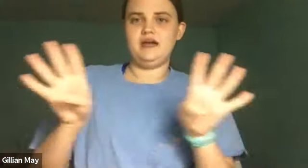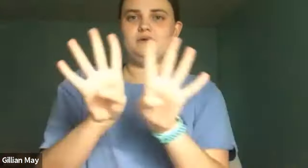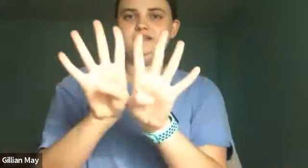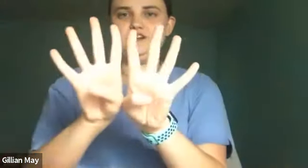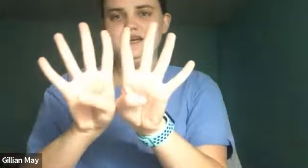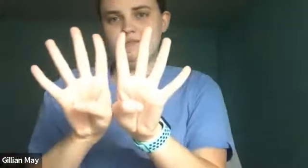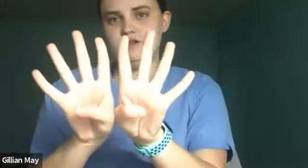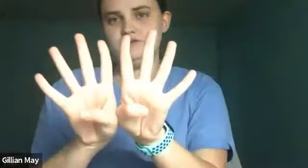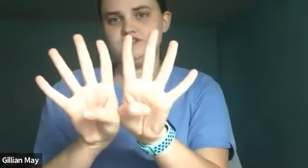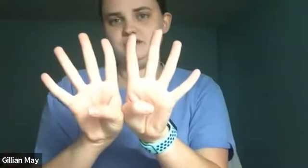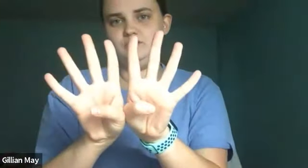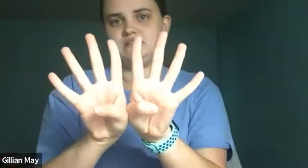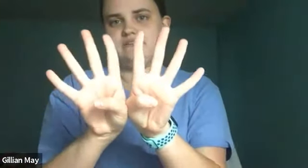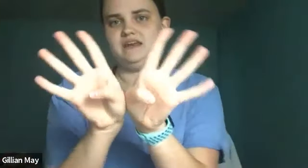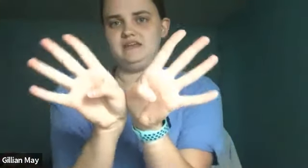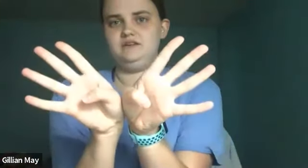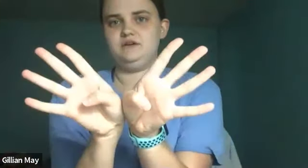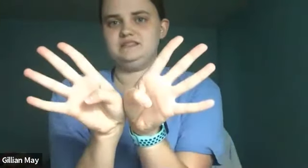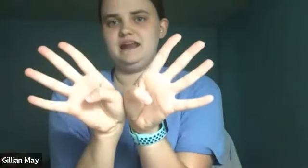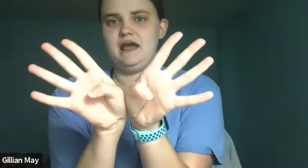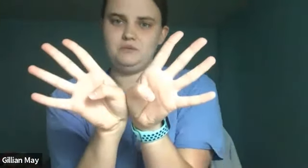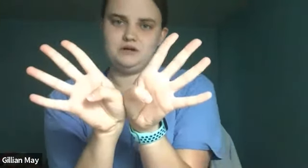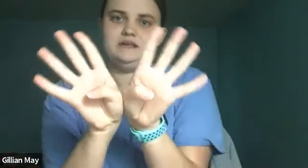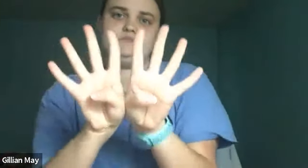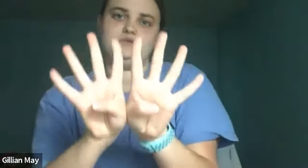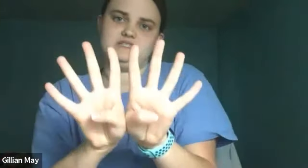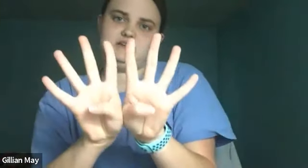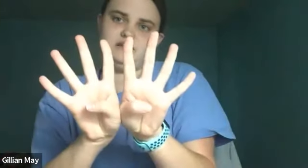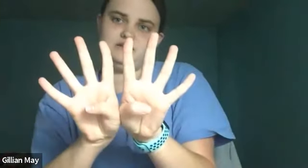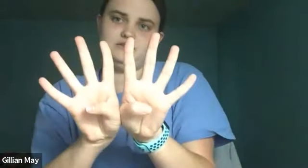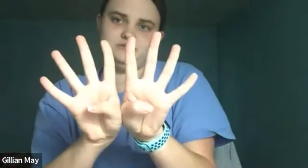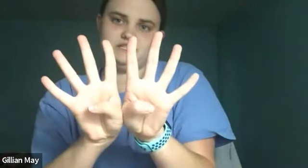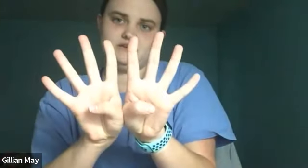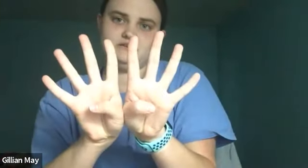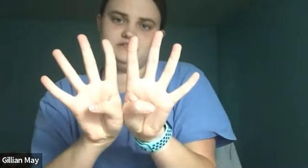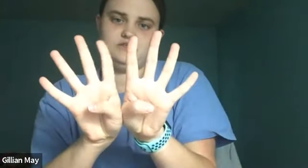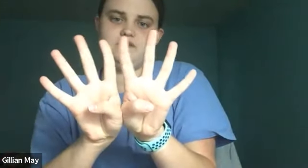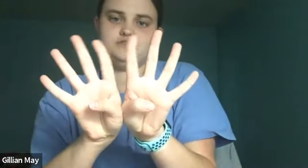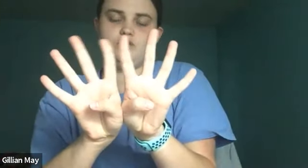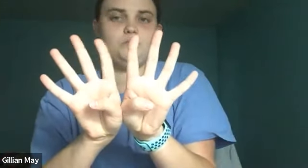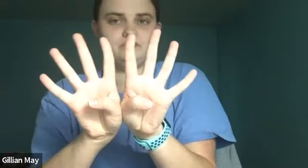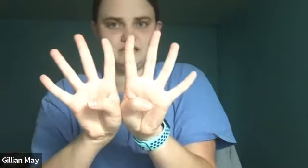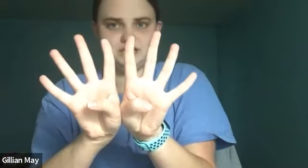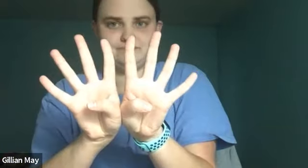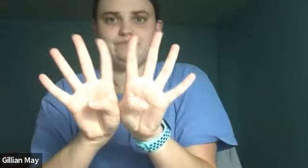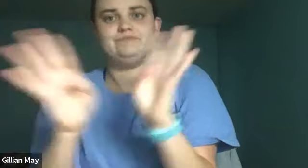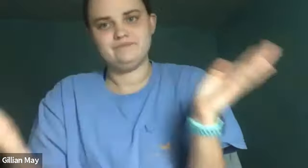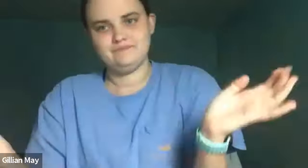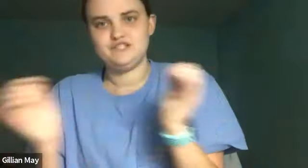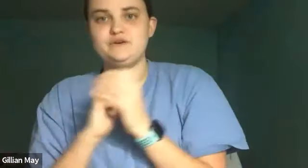I always try to keep them close so it looks like that, you know, it's not outward, it's more just like kind of close to each other. So the fingers are almost touching. So